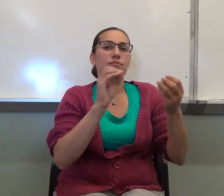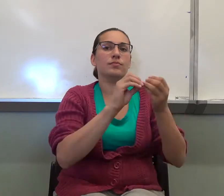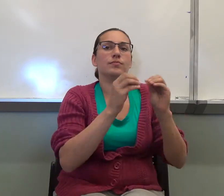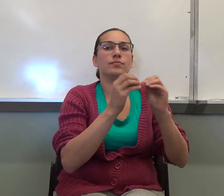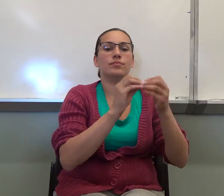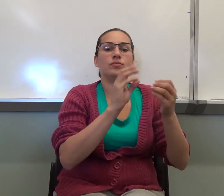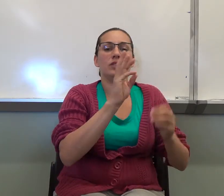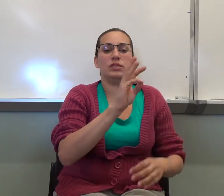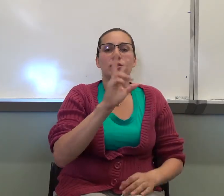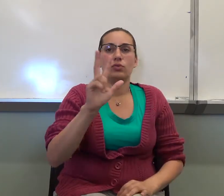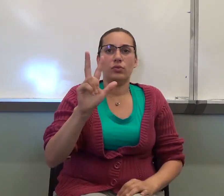see what happens.